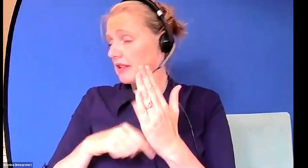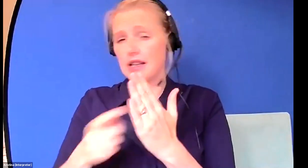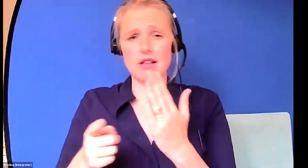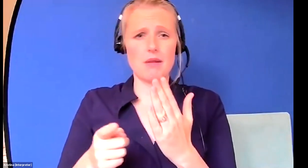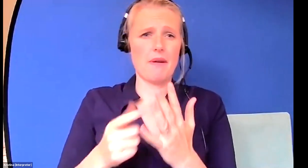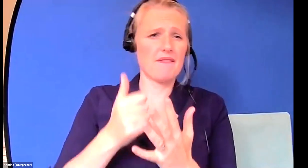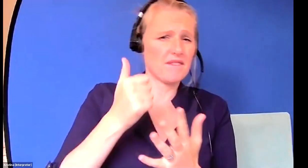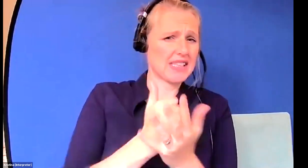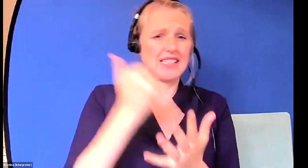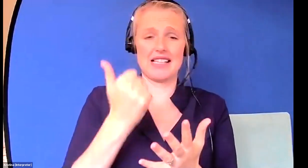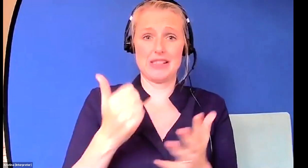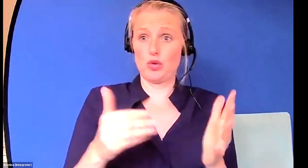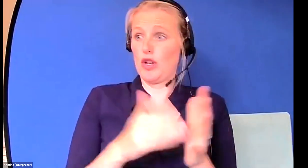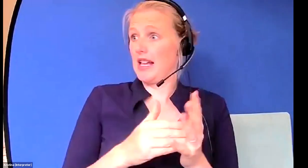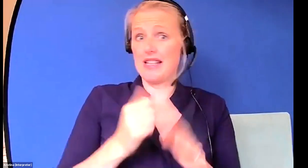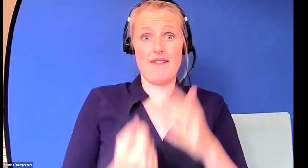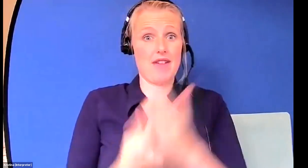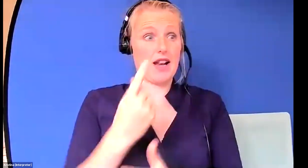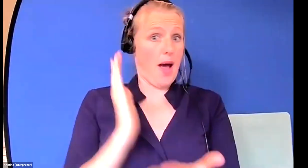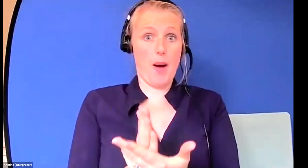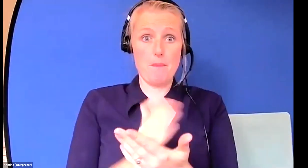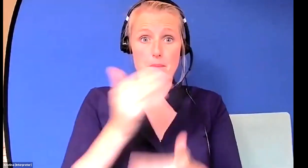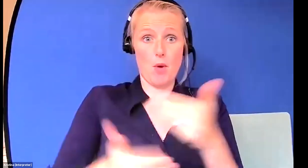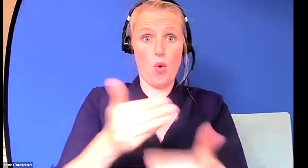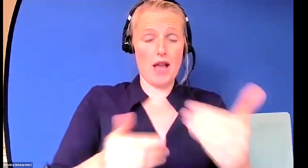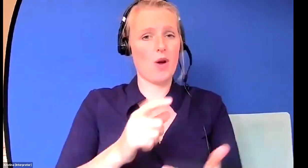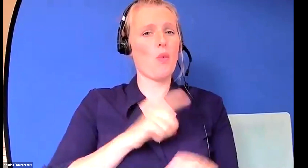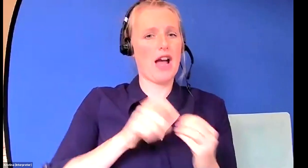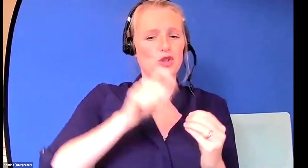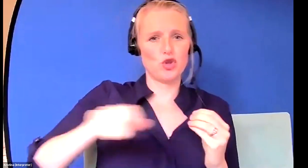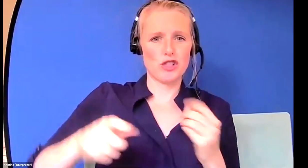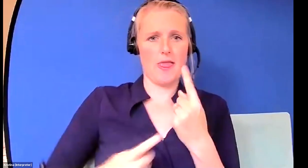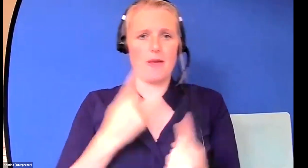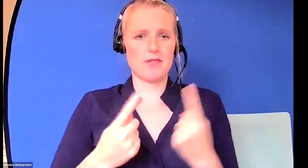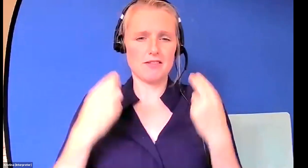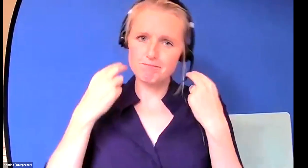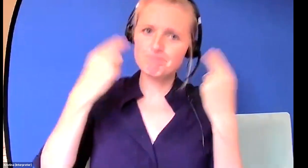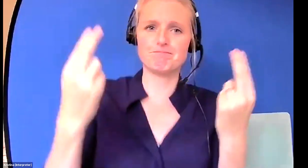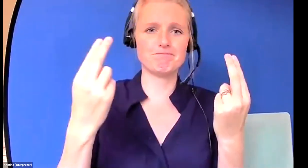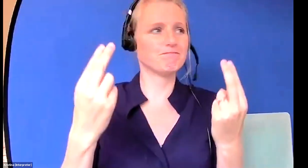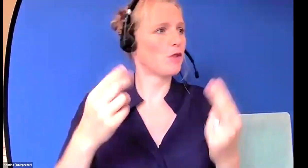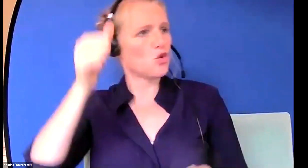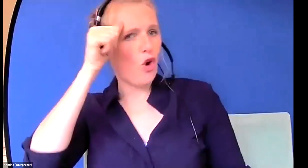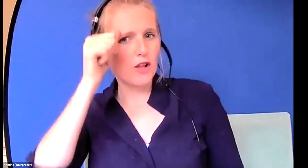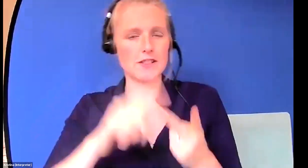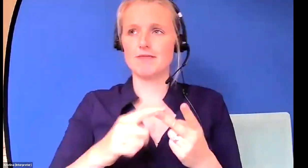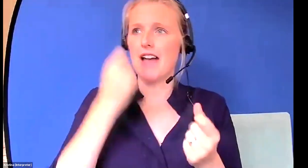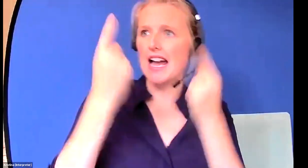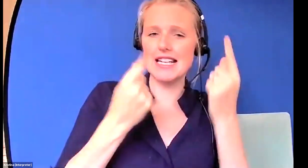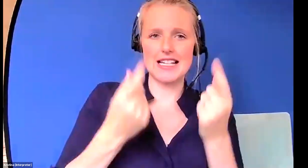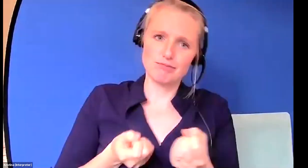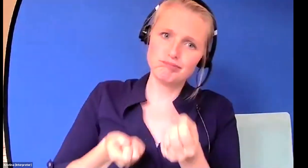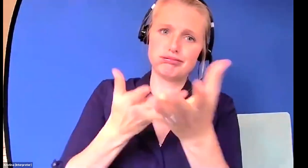the perseverance of our students, that they have emerged with new knowledge to offer us here today, and in their future